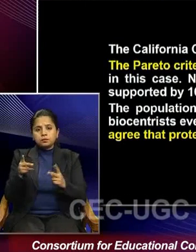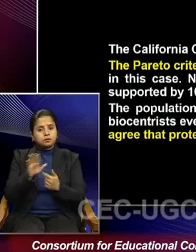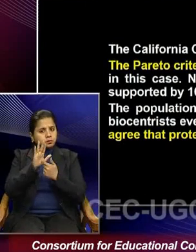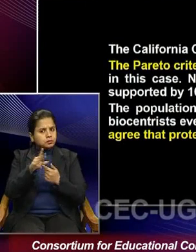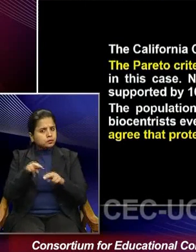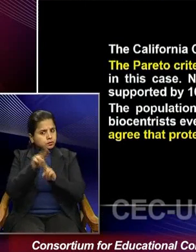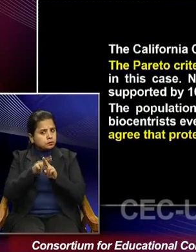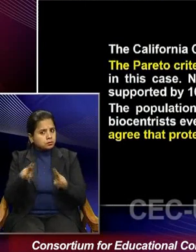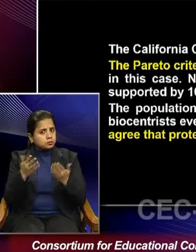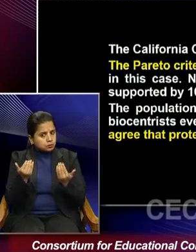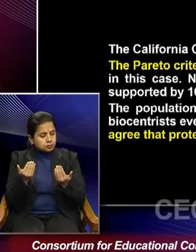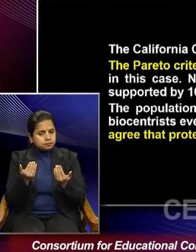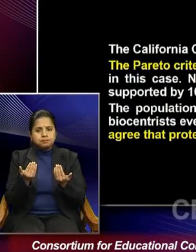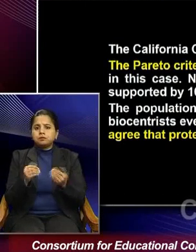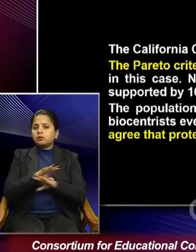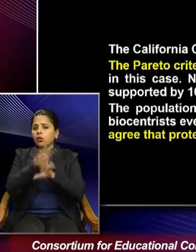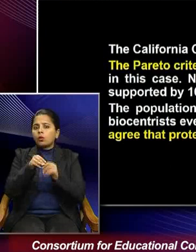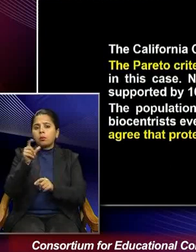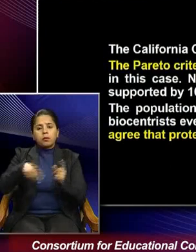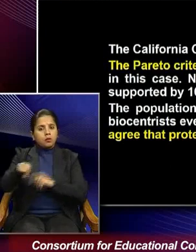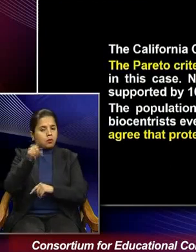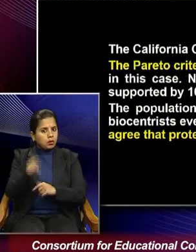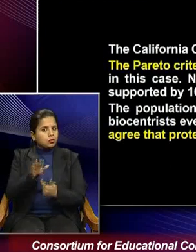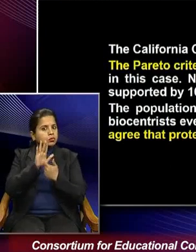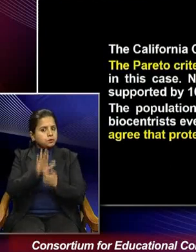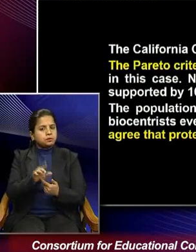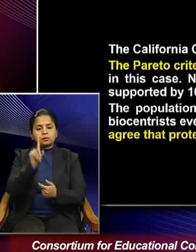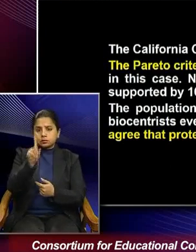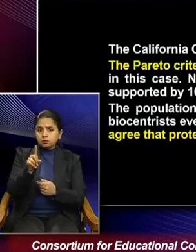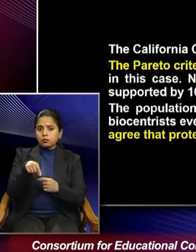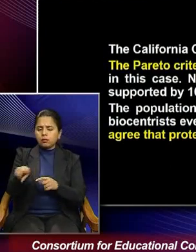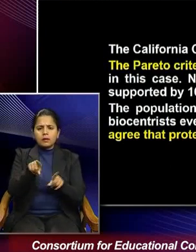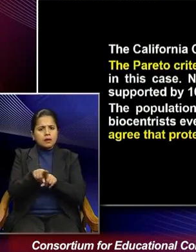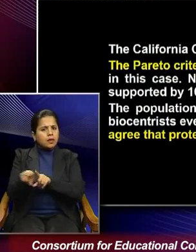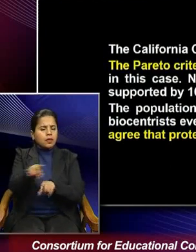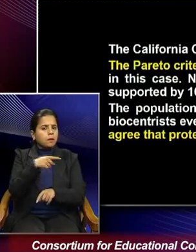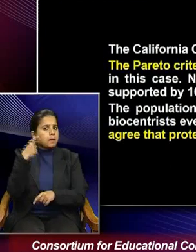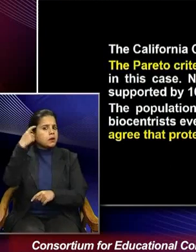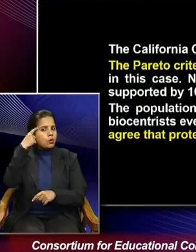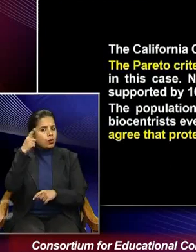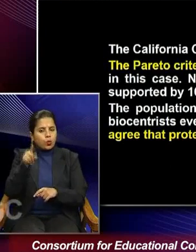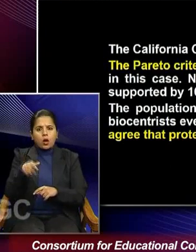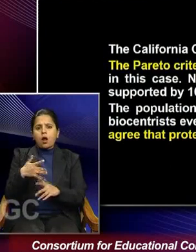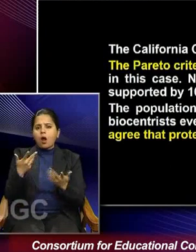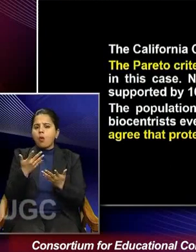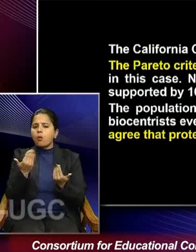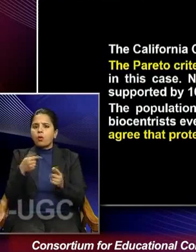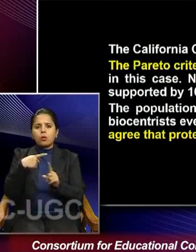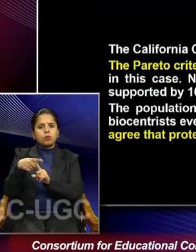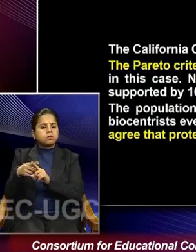fulfilled, the entire population should come up with one particular well-being.